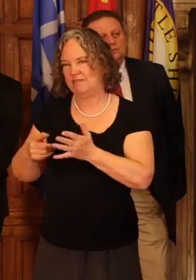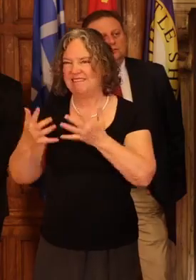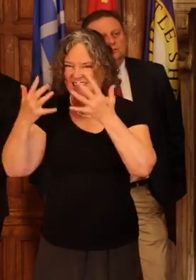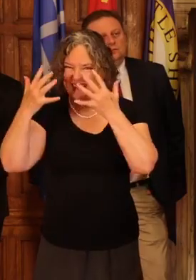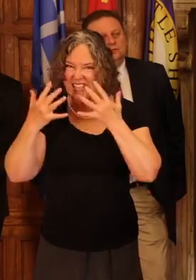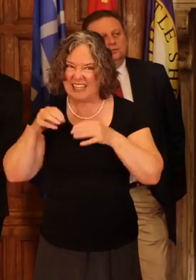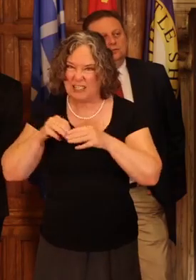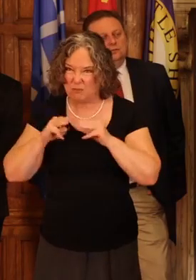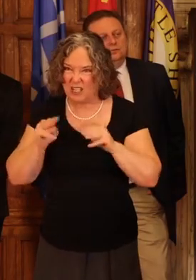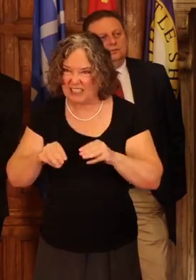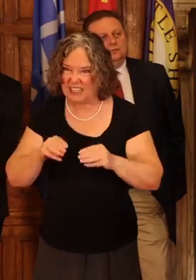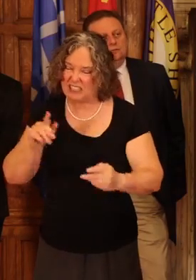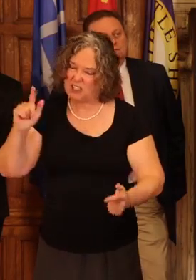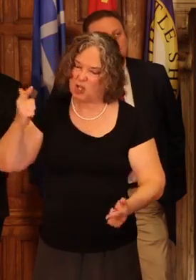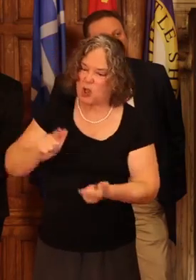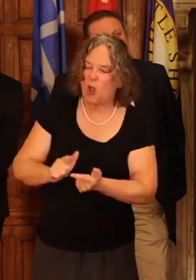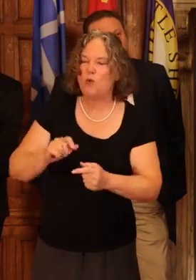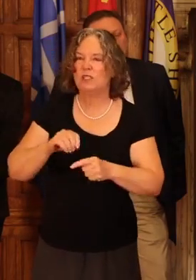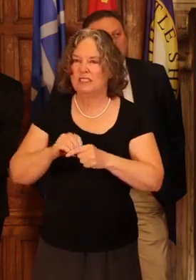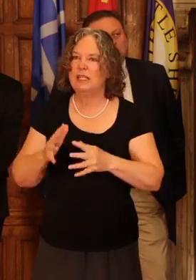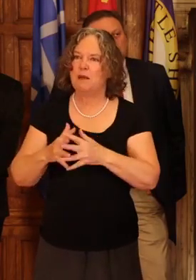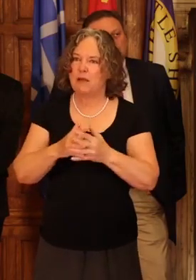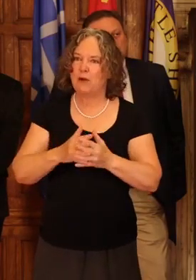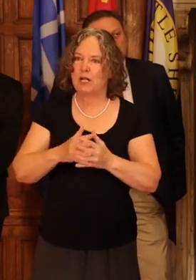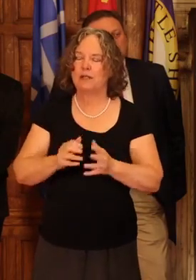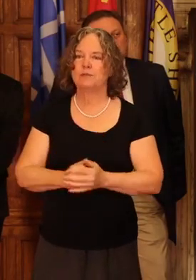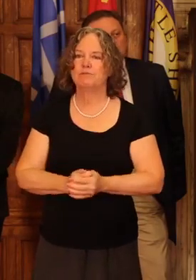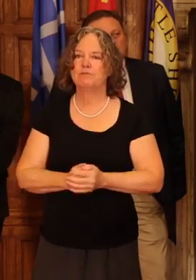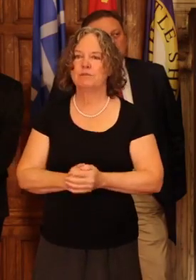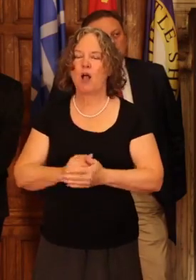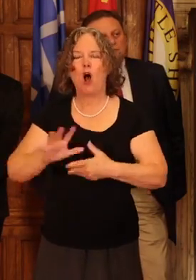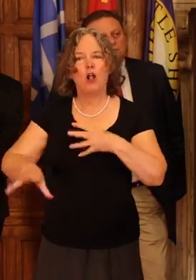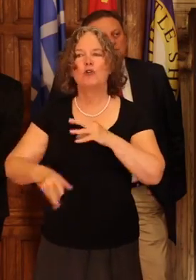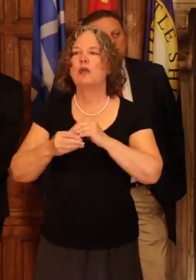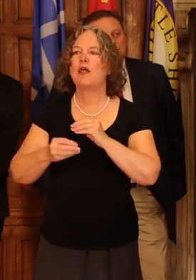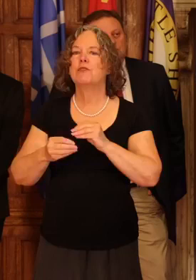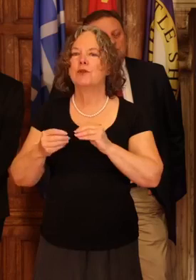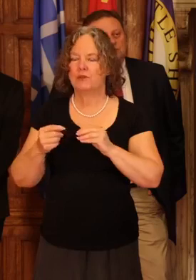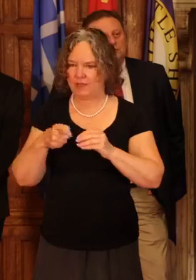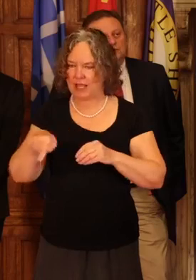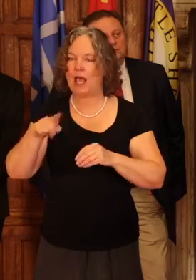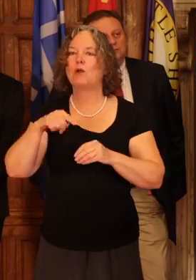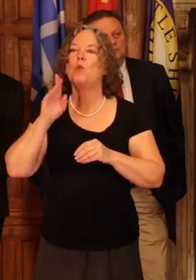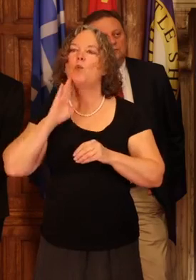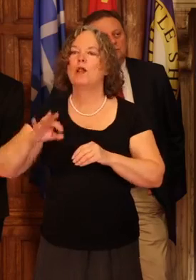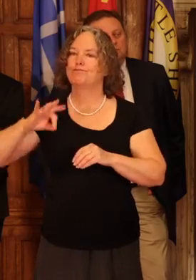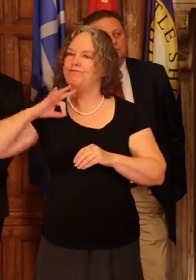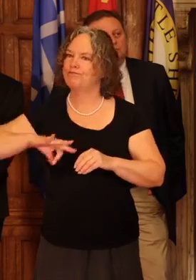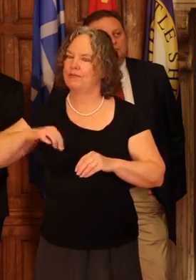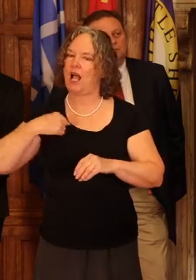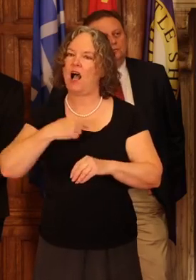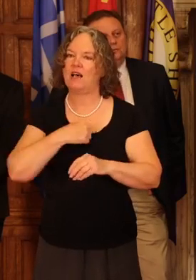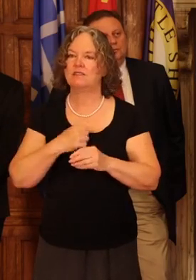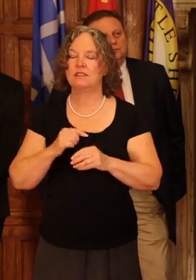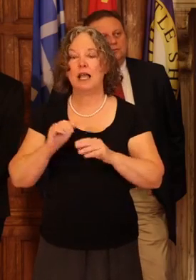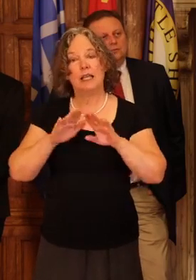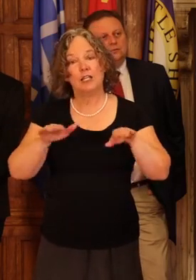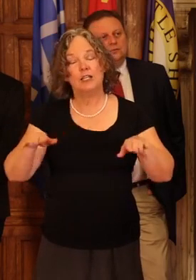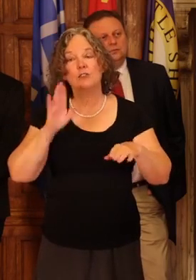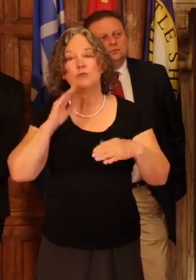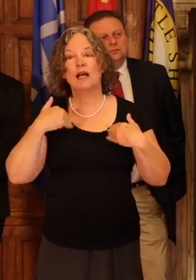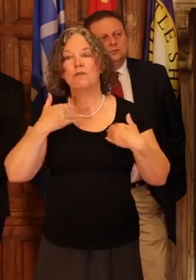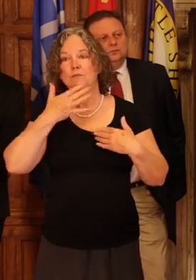the lowest in the entire country. Taken together, these efforts will pay dividends. Our kids will have greater opportunities to